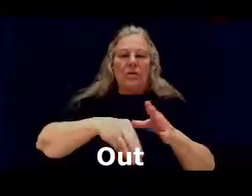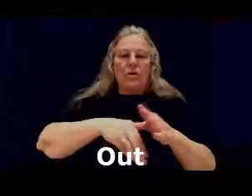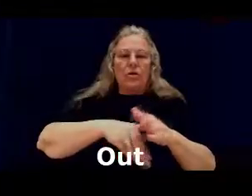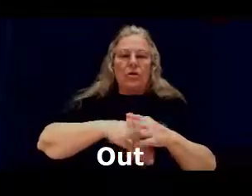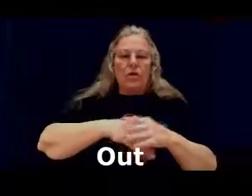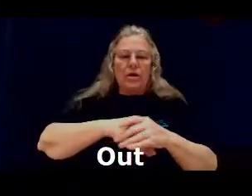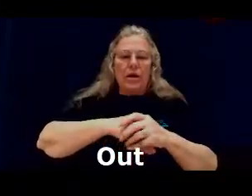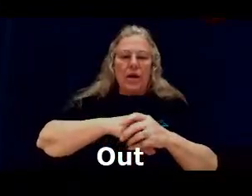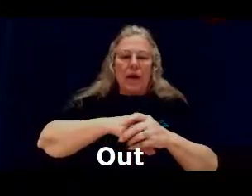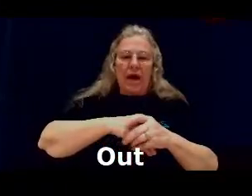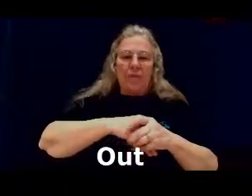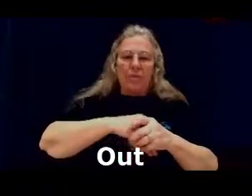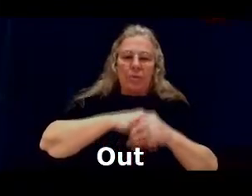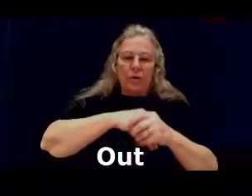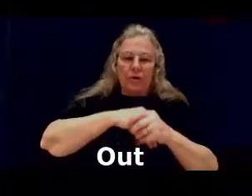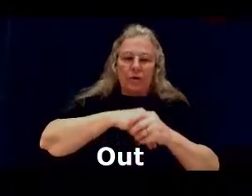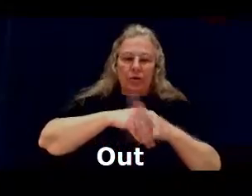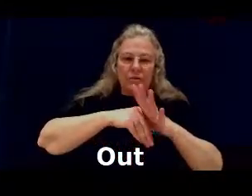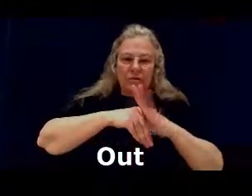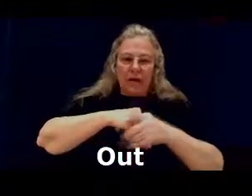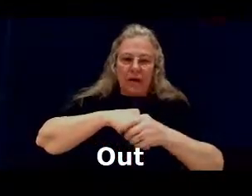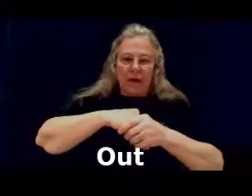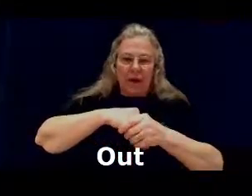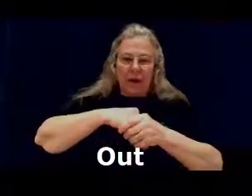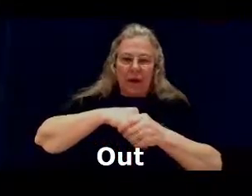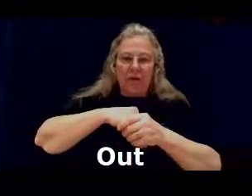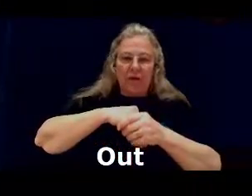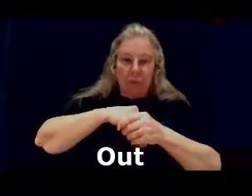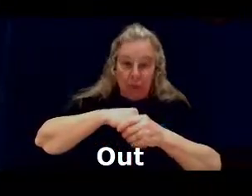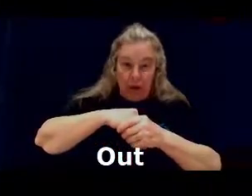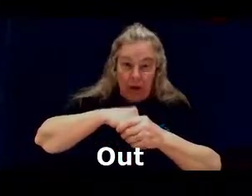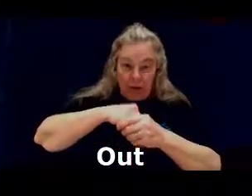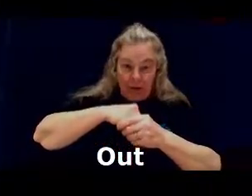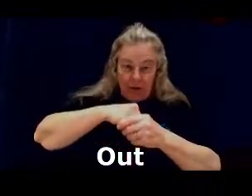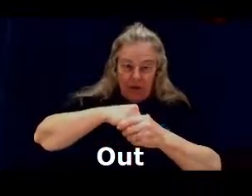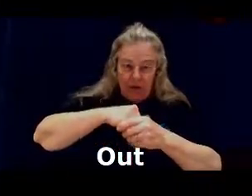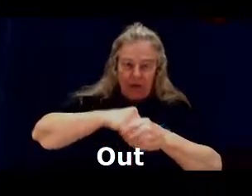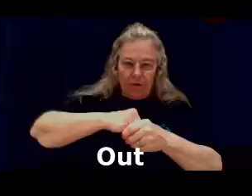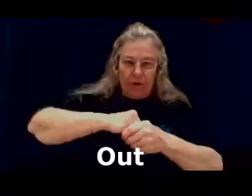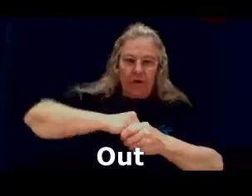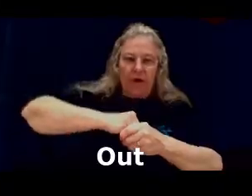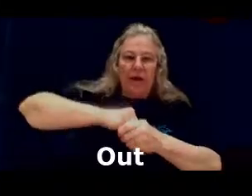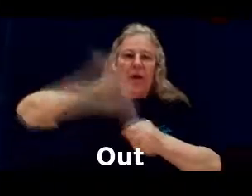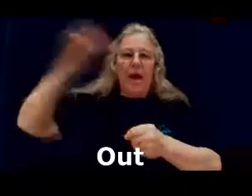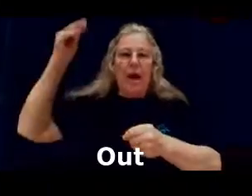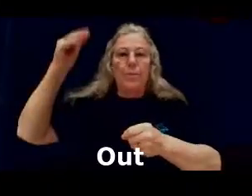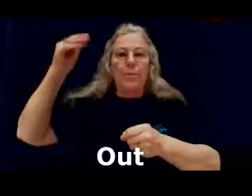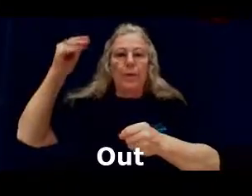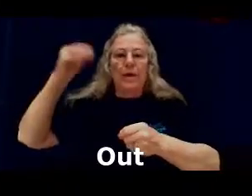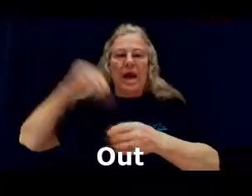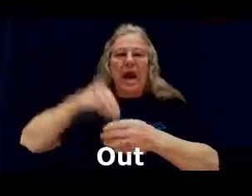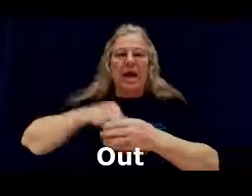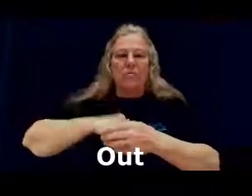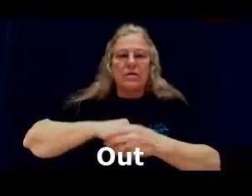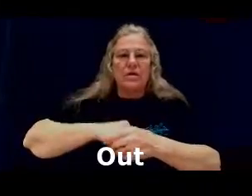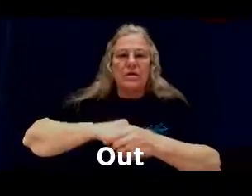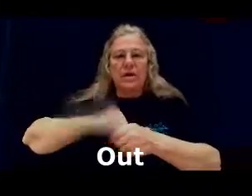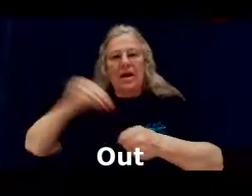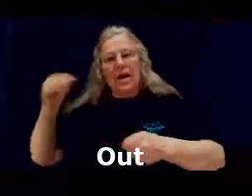you're going to have to put your non-dominant hand around your other hand and pull it out,